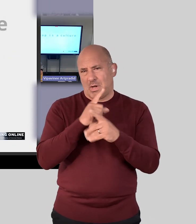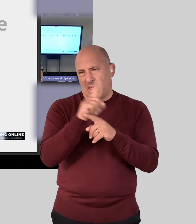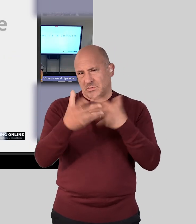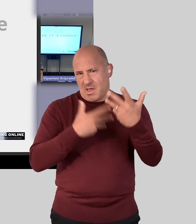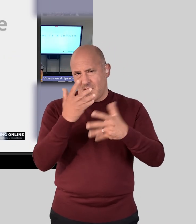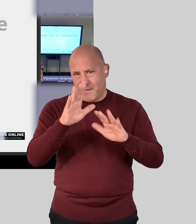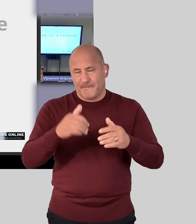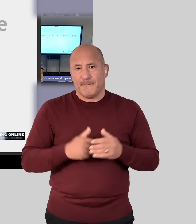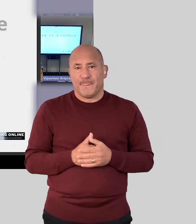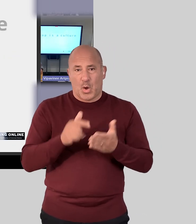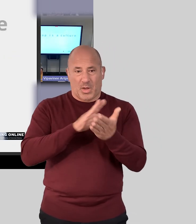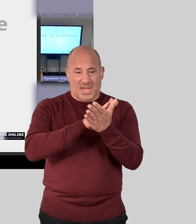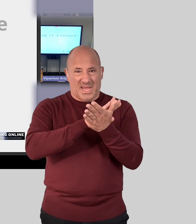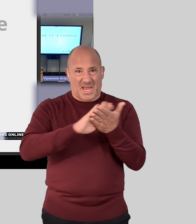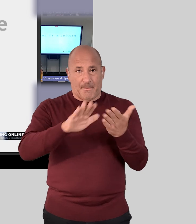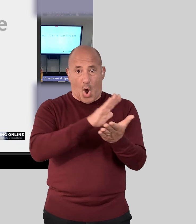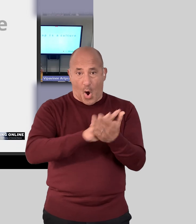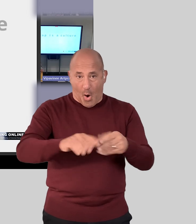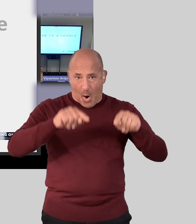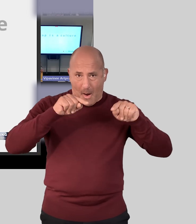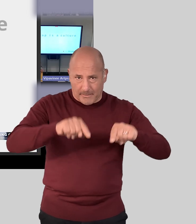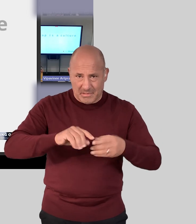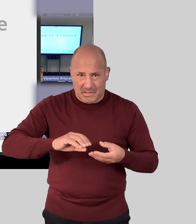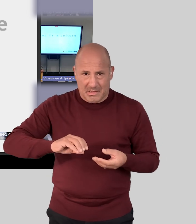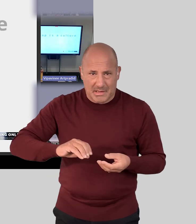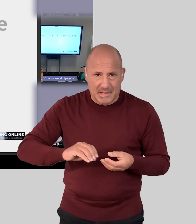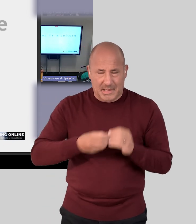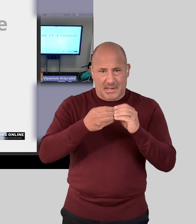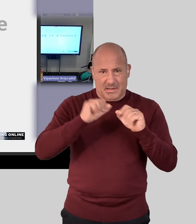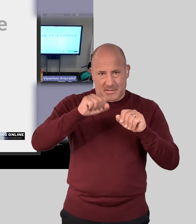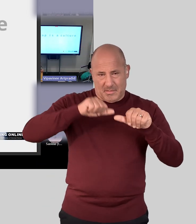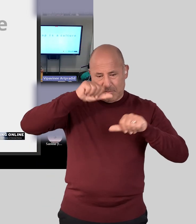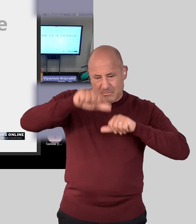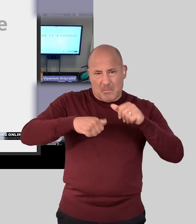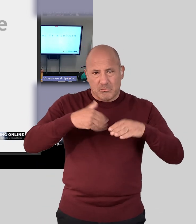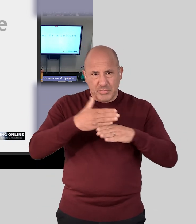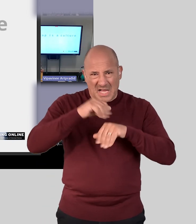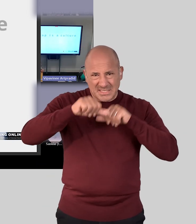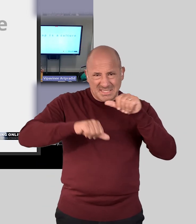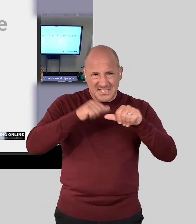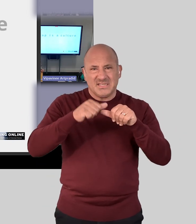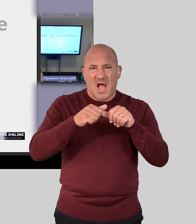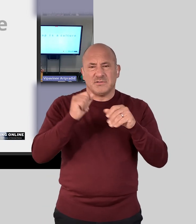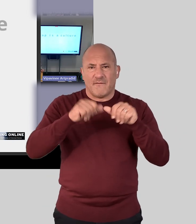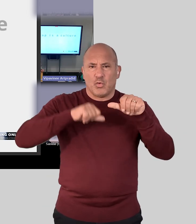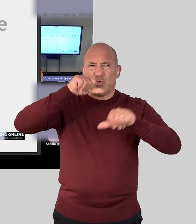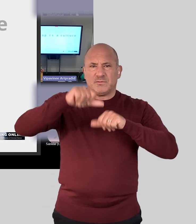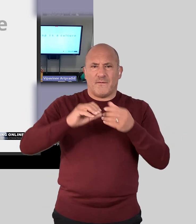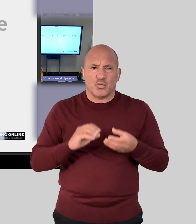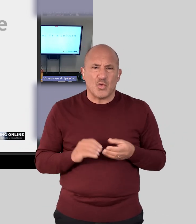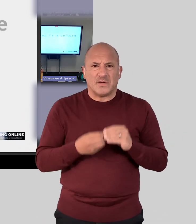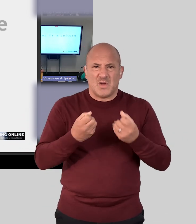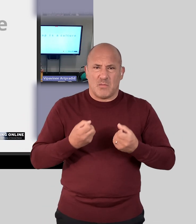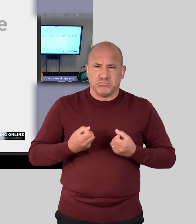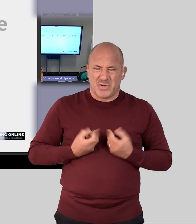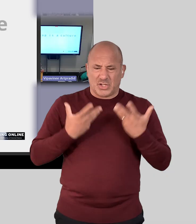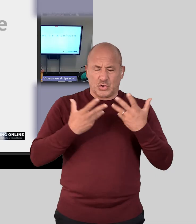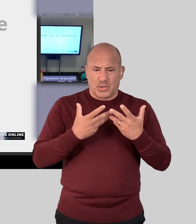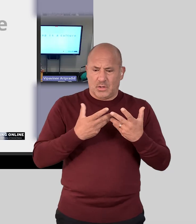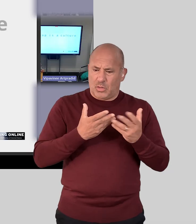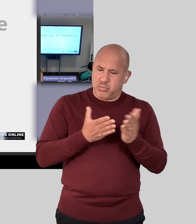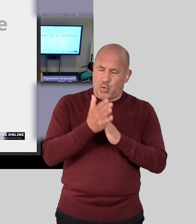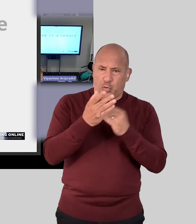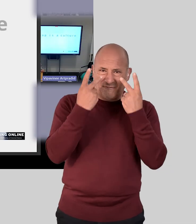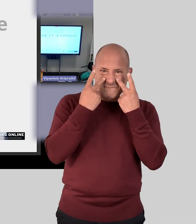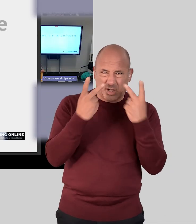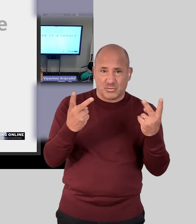So hip hop generates a set of practices and ritual of creative expression using visual forms of